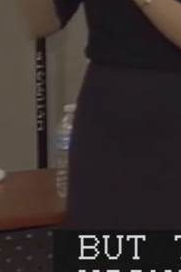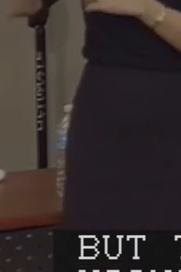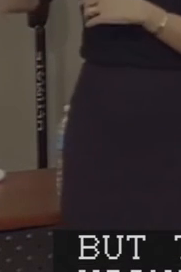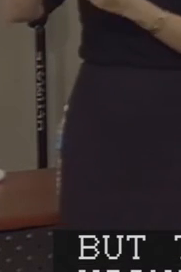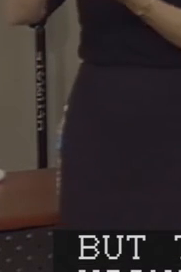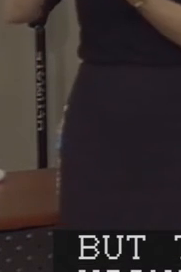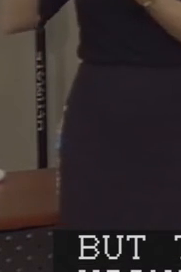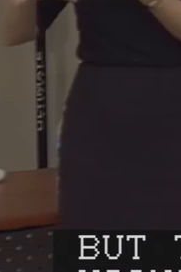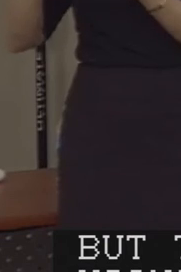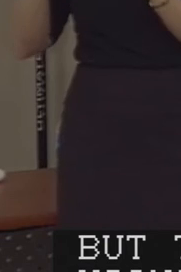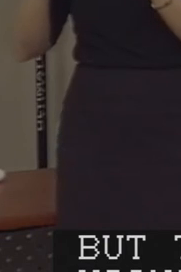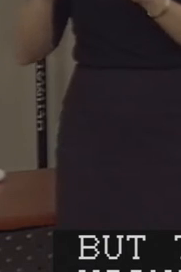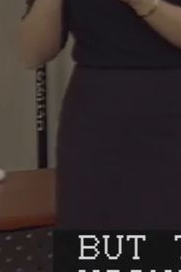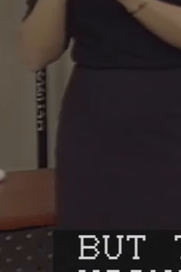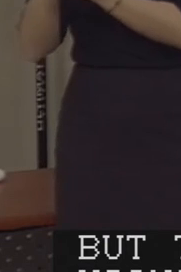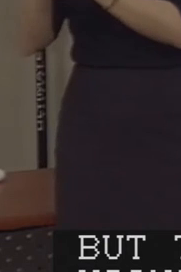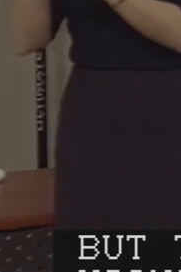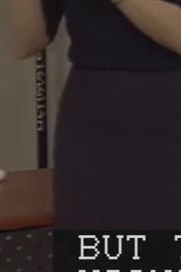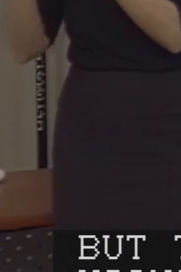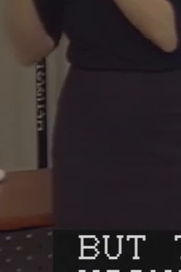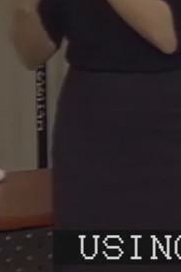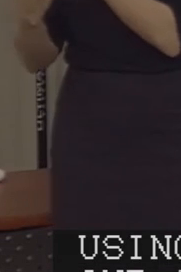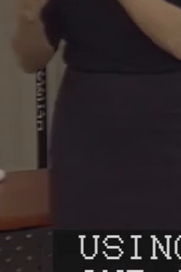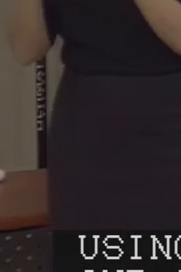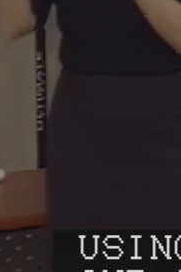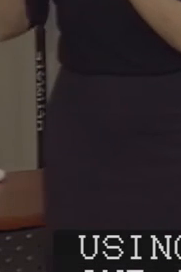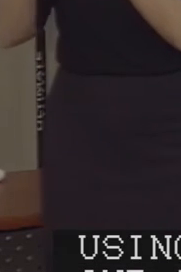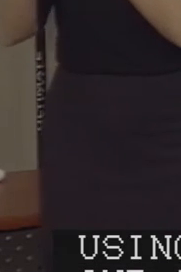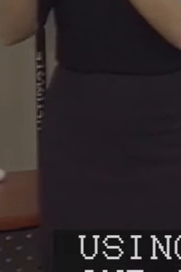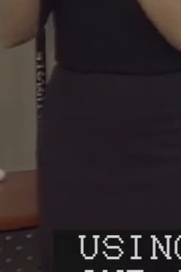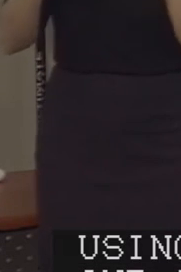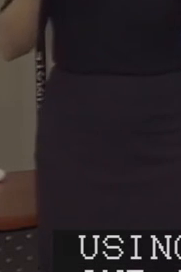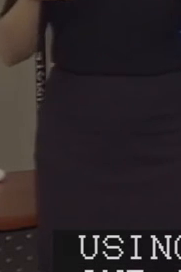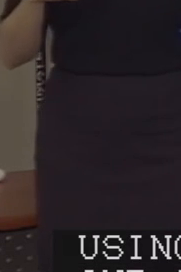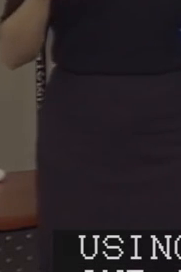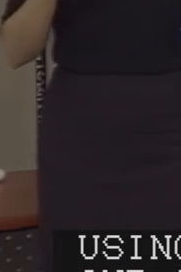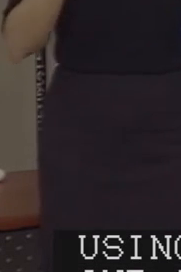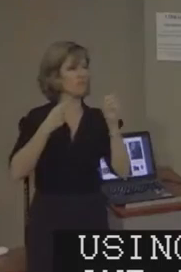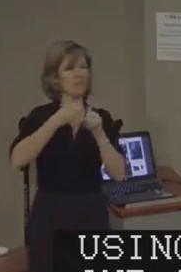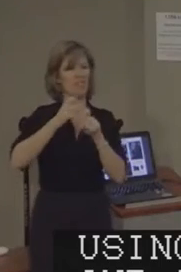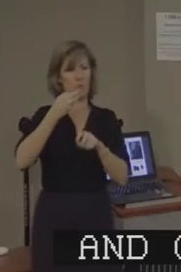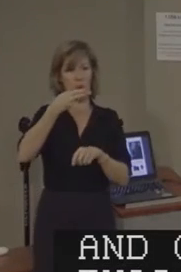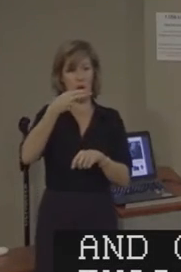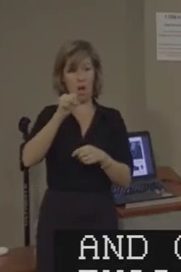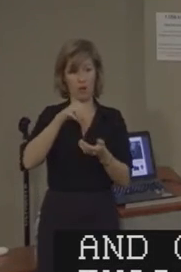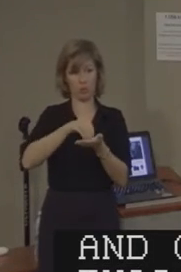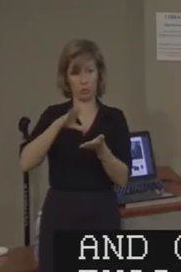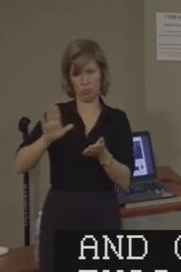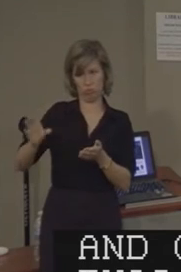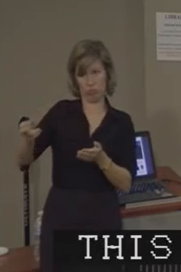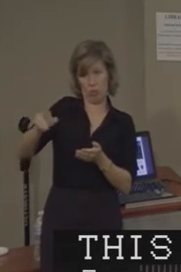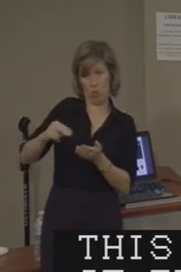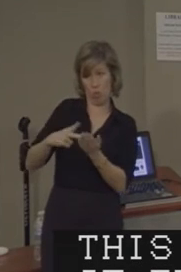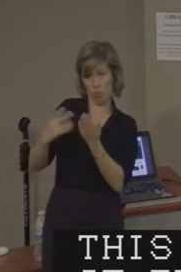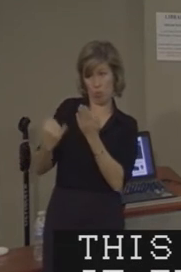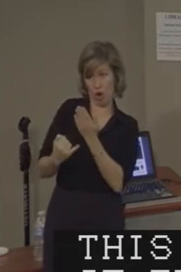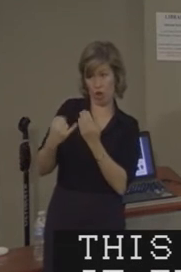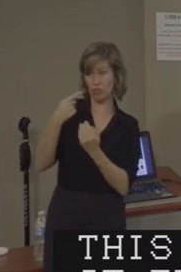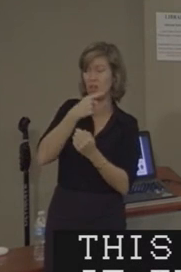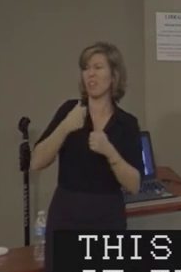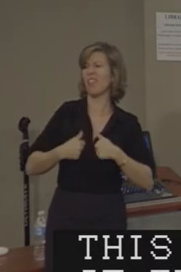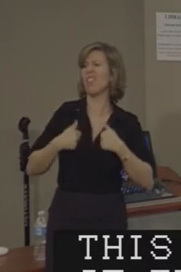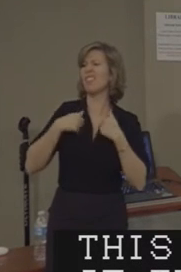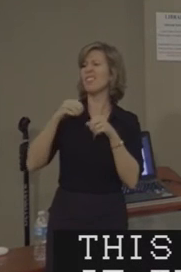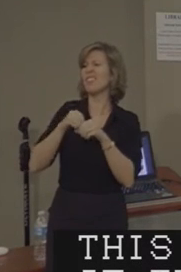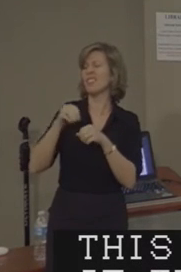semester. This is just an example of one of the high schoolers' projects. This is in Virginia, in the mountains, in